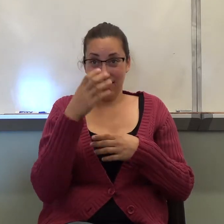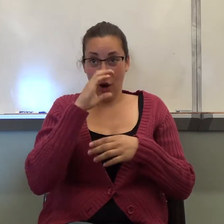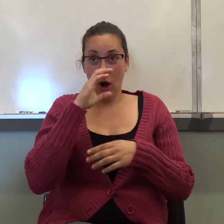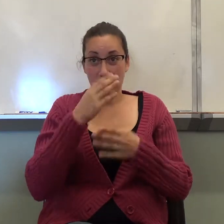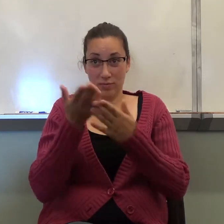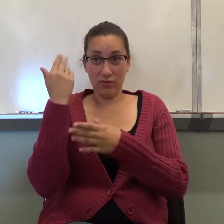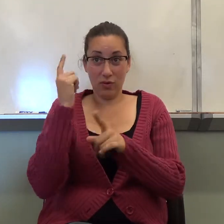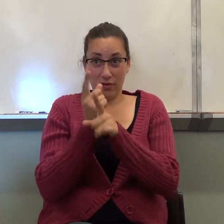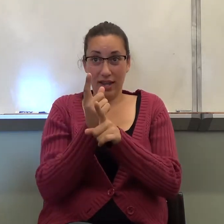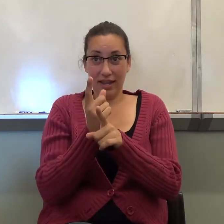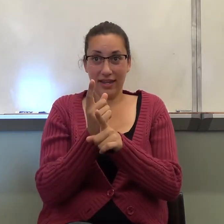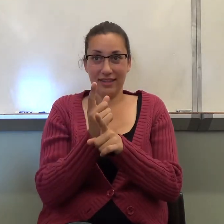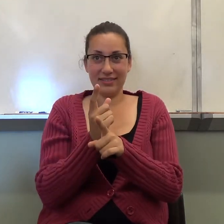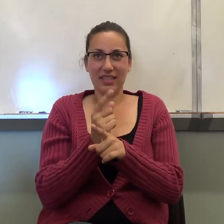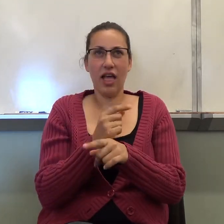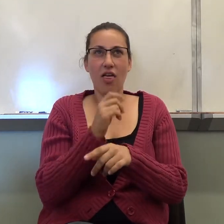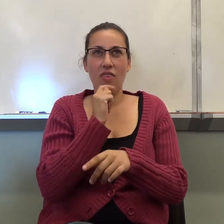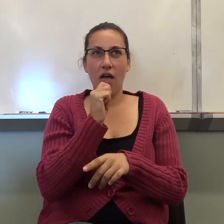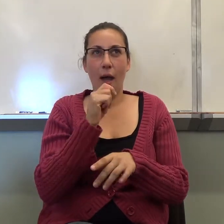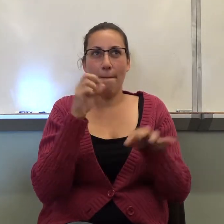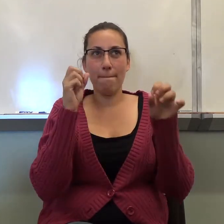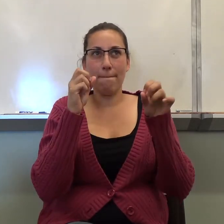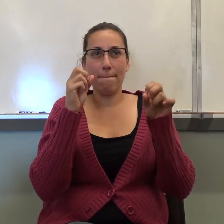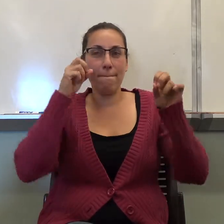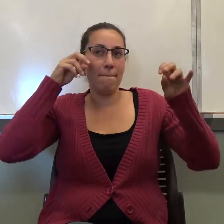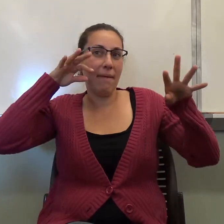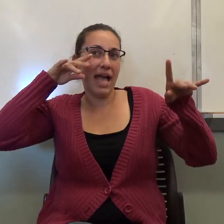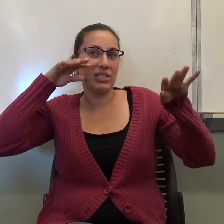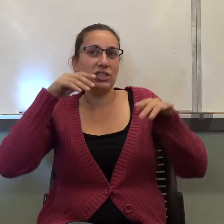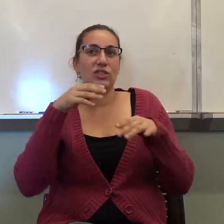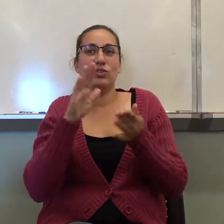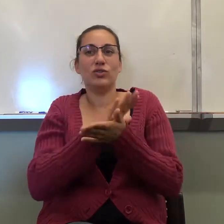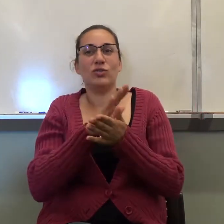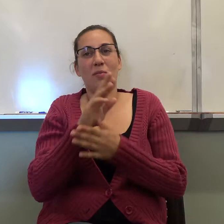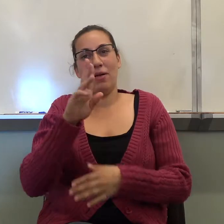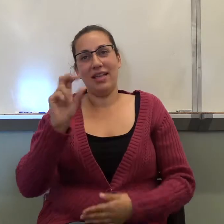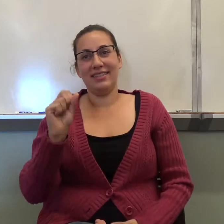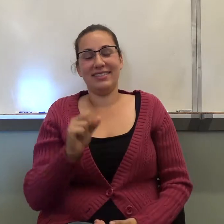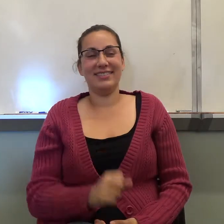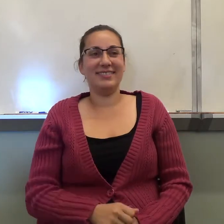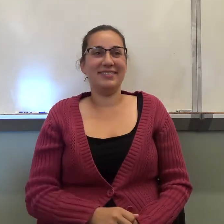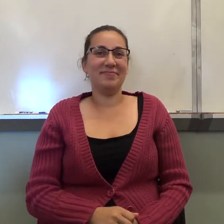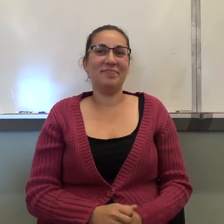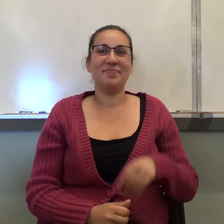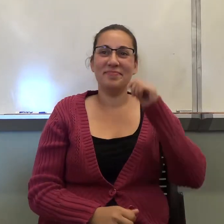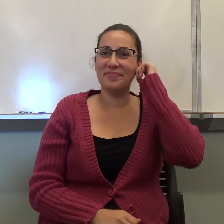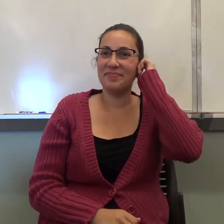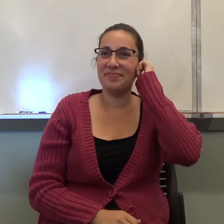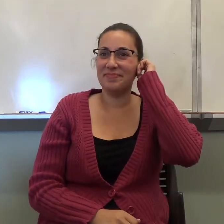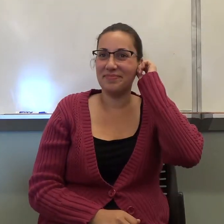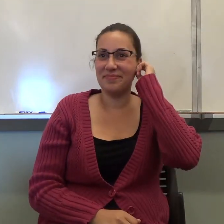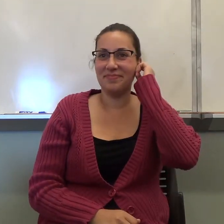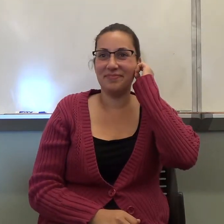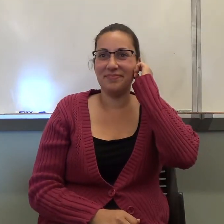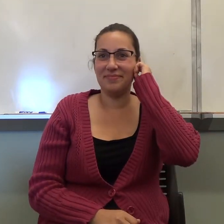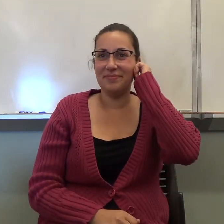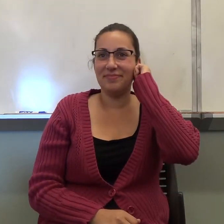worthwhile. What they say is, okay, what we want to do is take -8 and bring it in and multiply everything by a